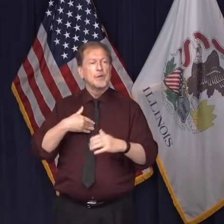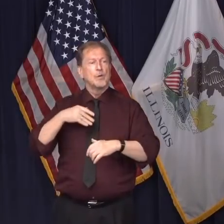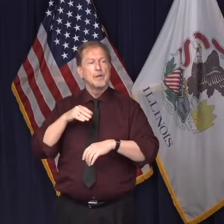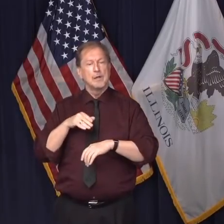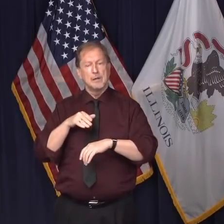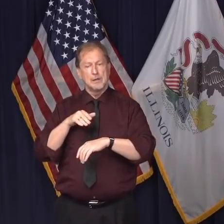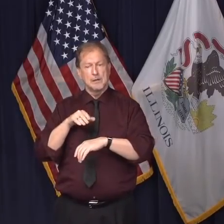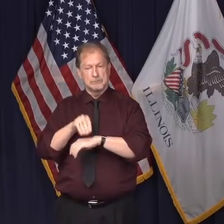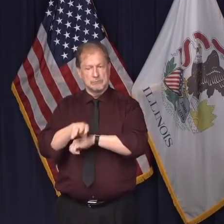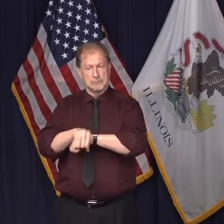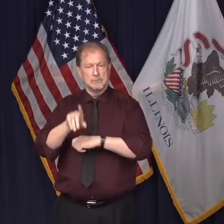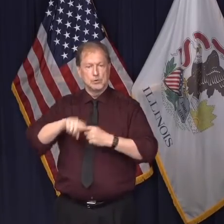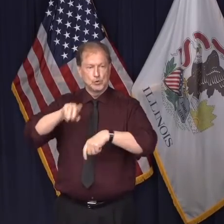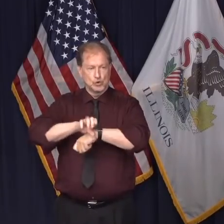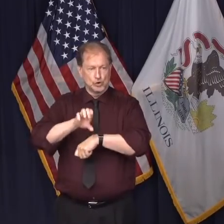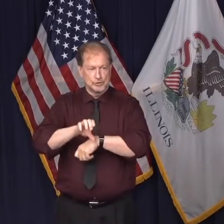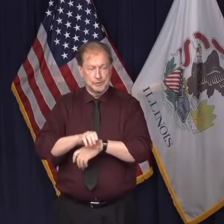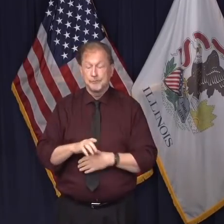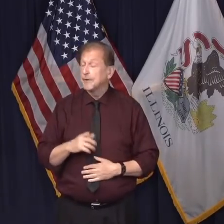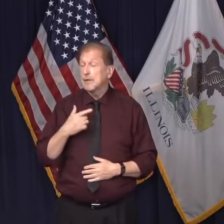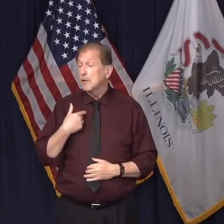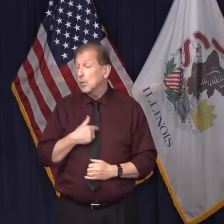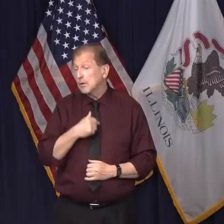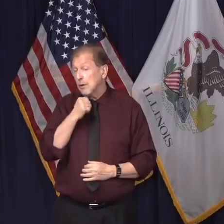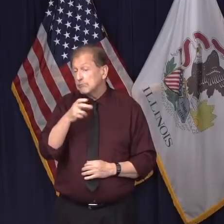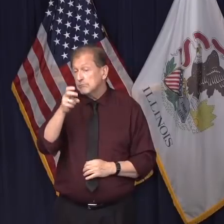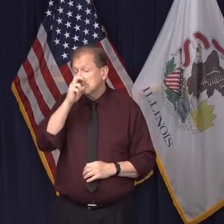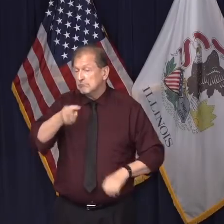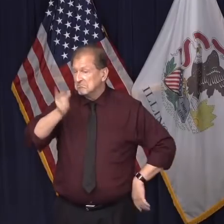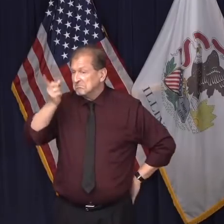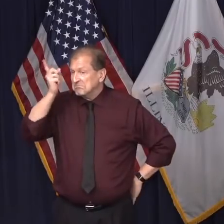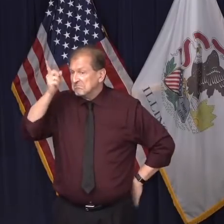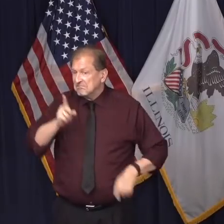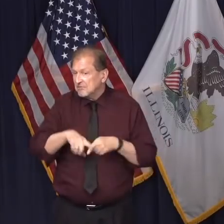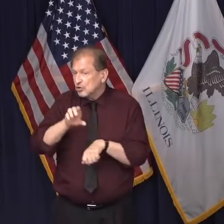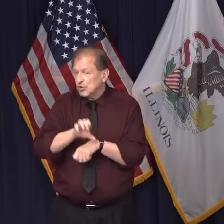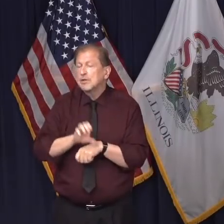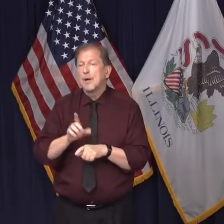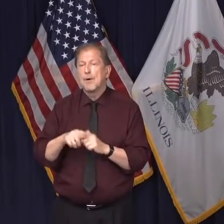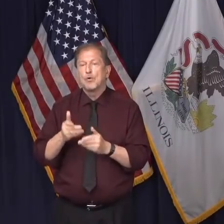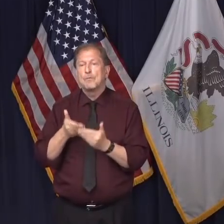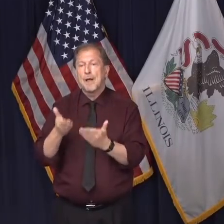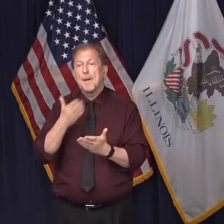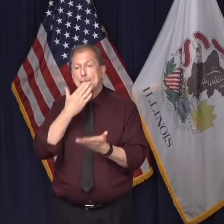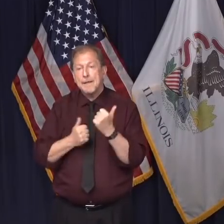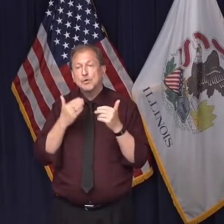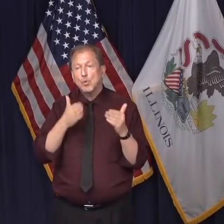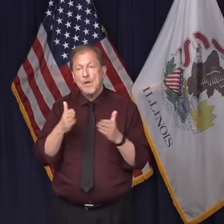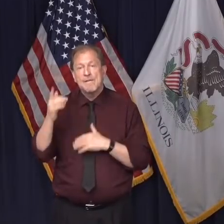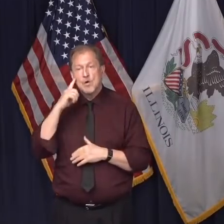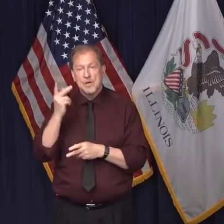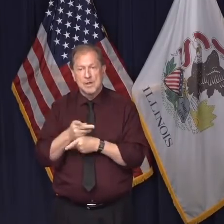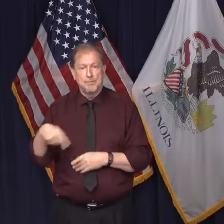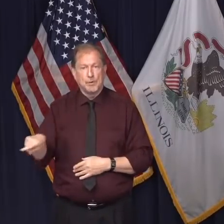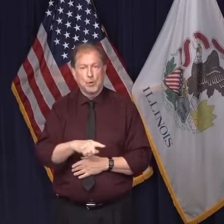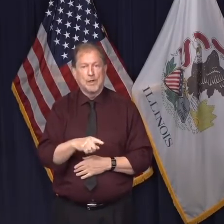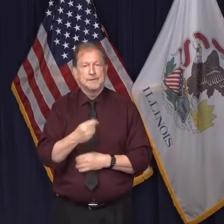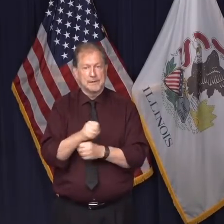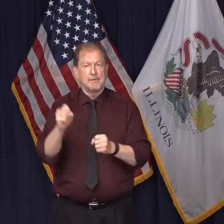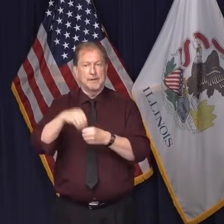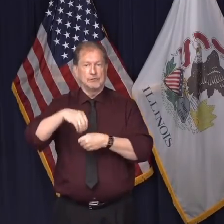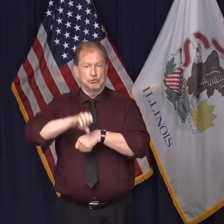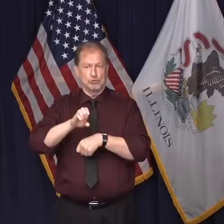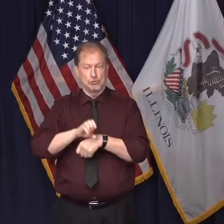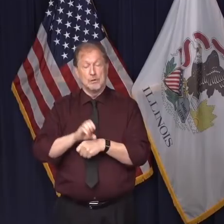recommendations. We're not providing restrictions. We're simply providing the best recommendations that we can for keeping people safe.